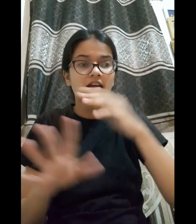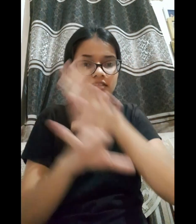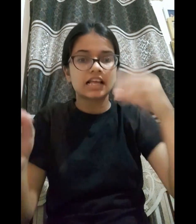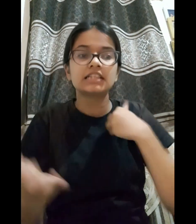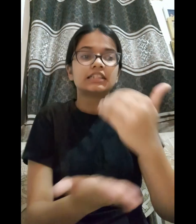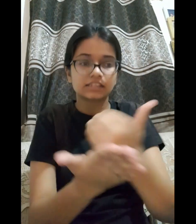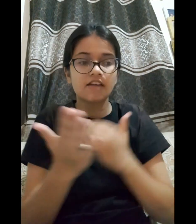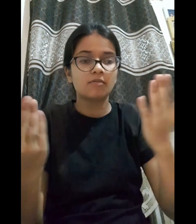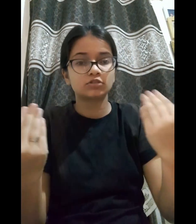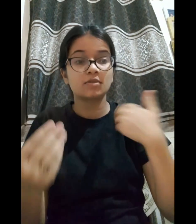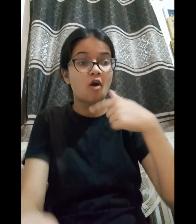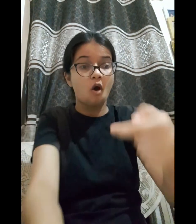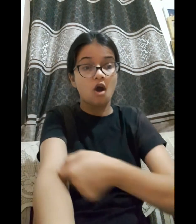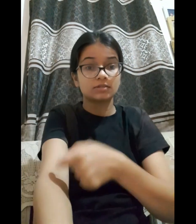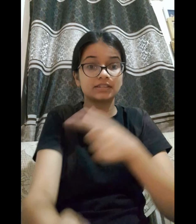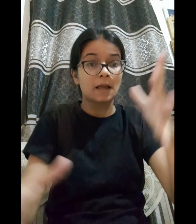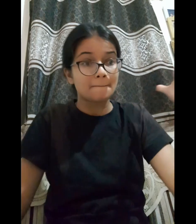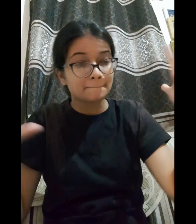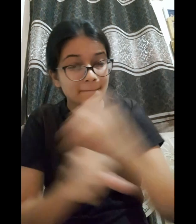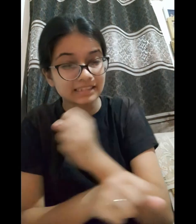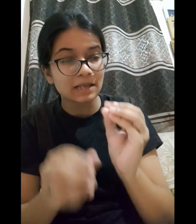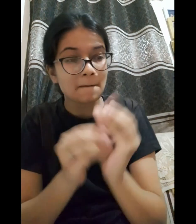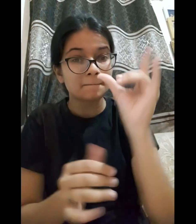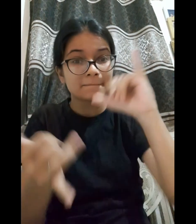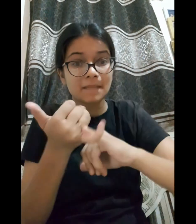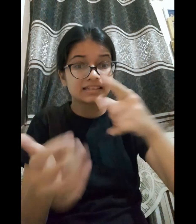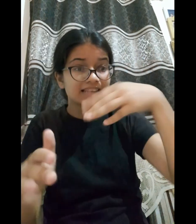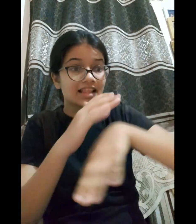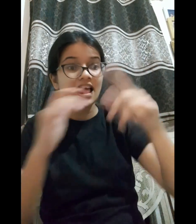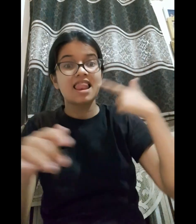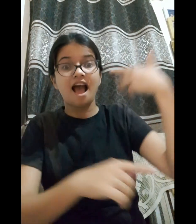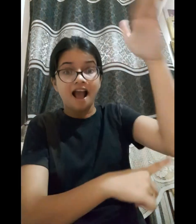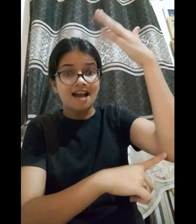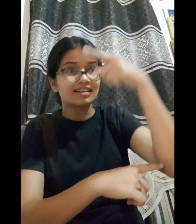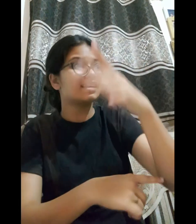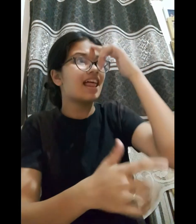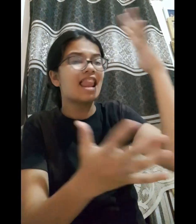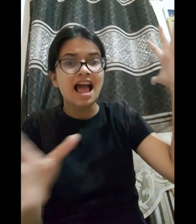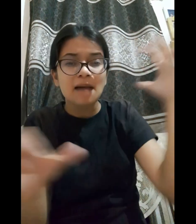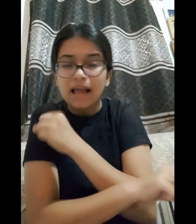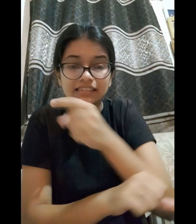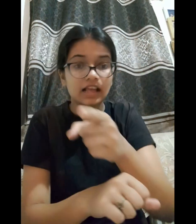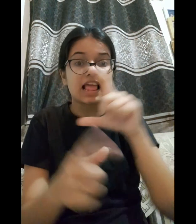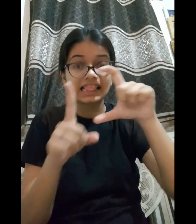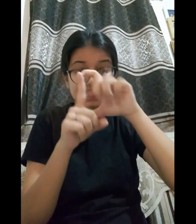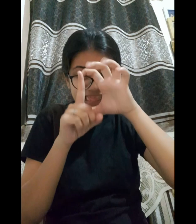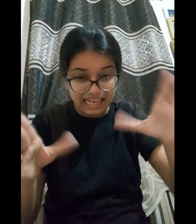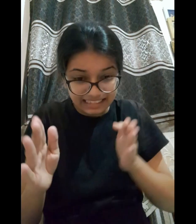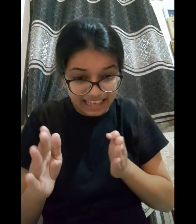hospitalization comes when you miss the bus of recognizing the red flags of the dangerous turn